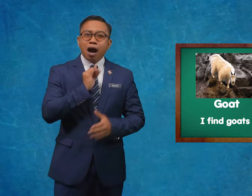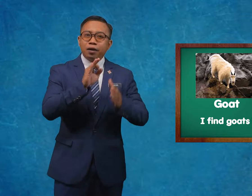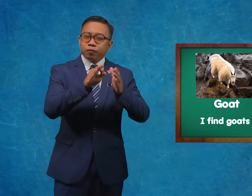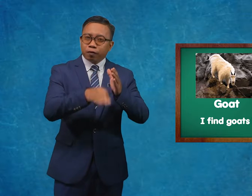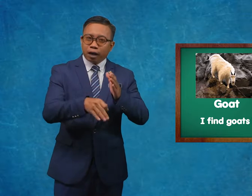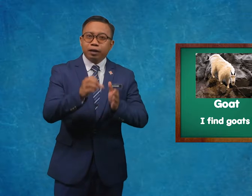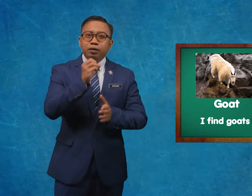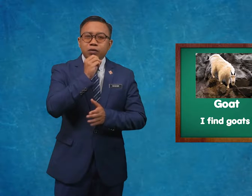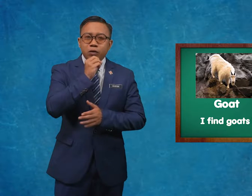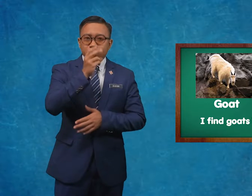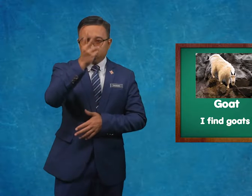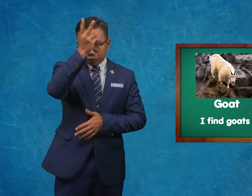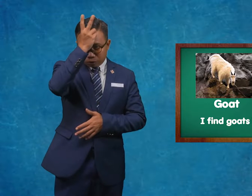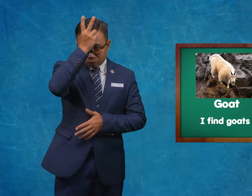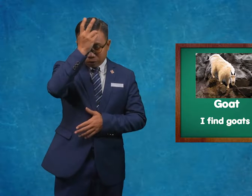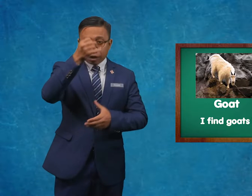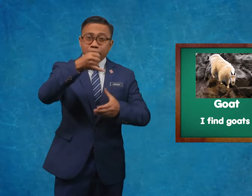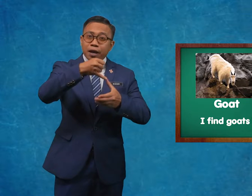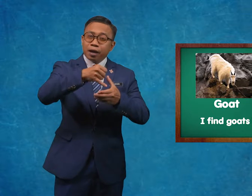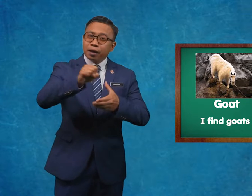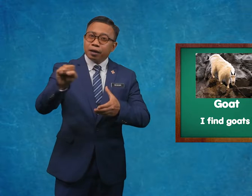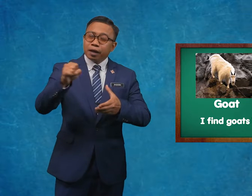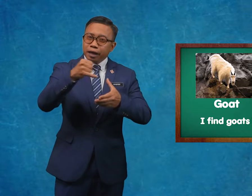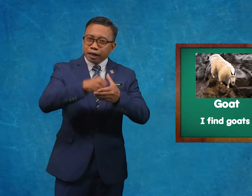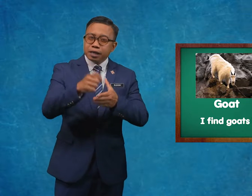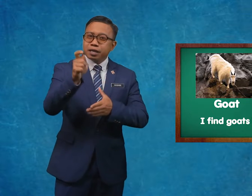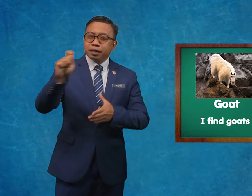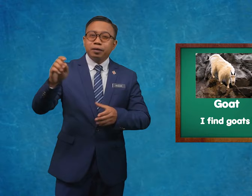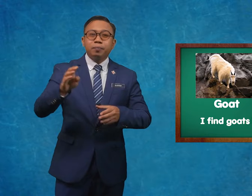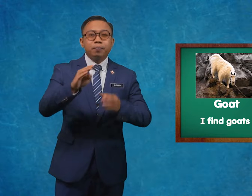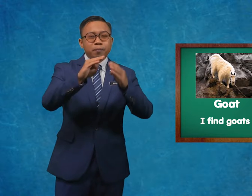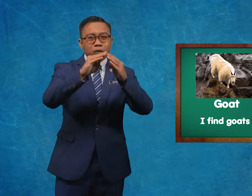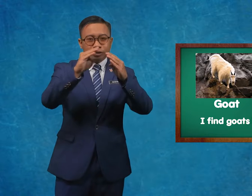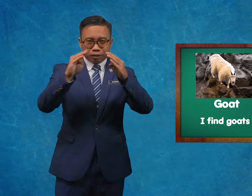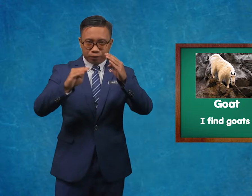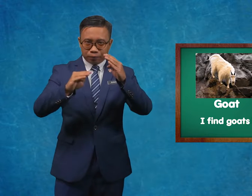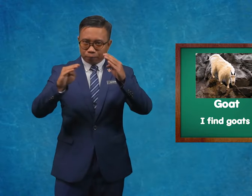I find goats in the mountain.